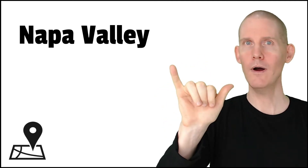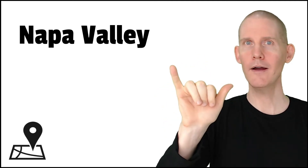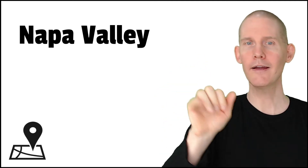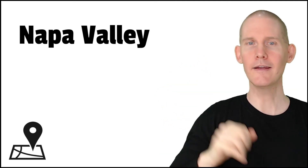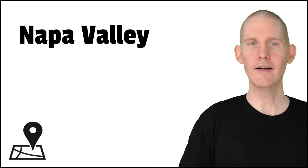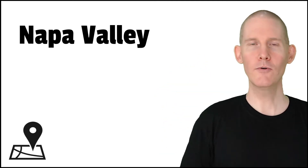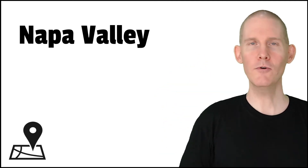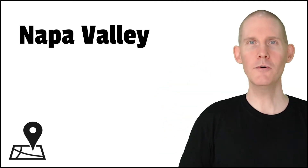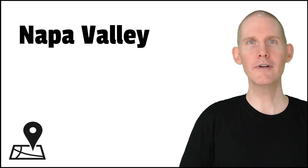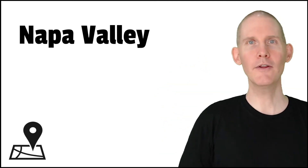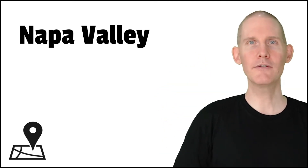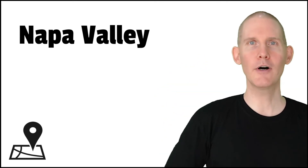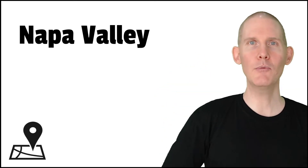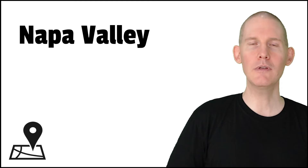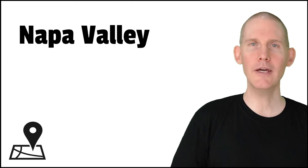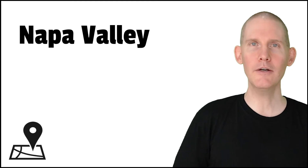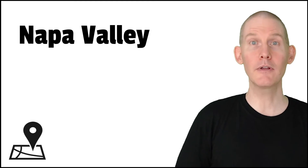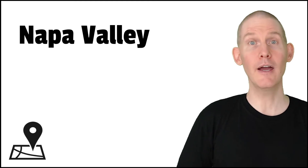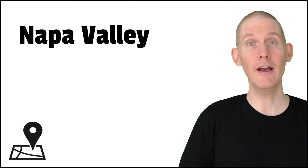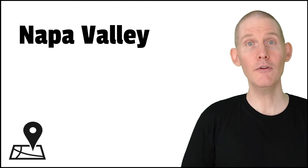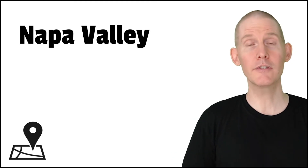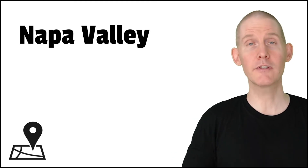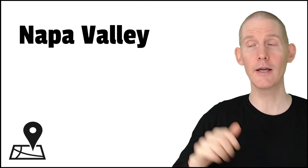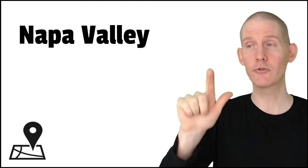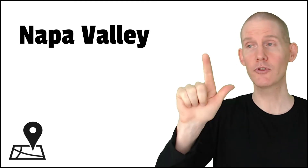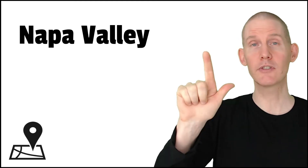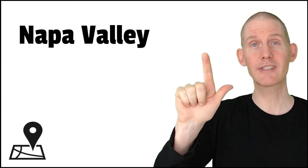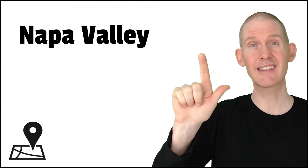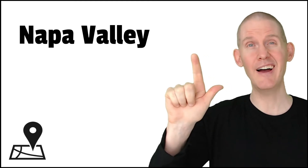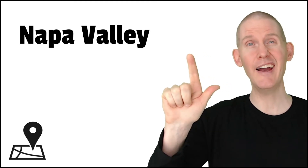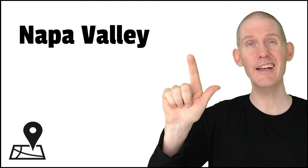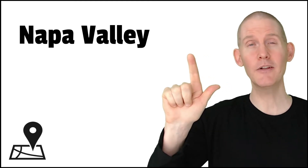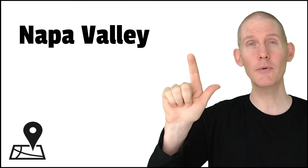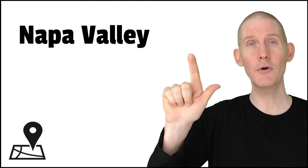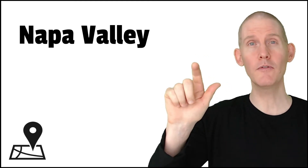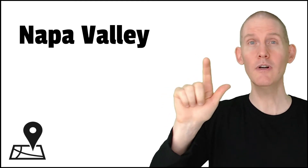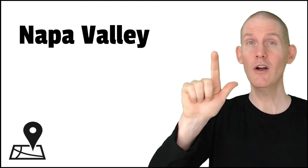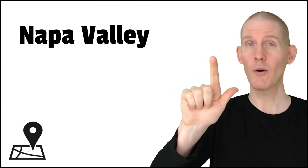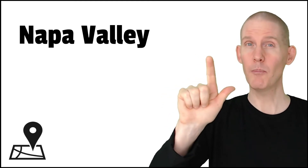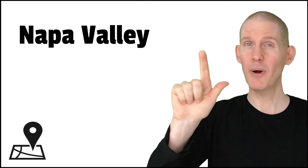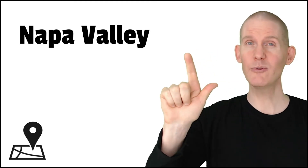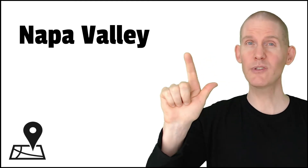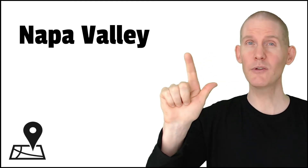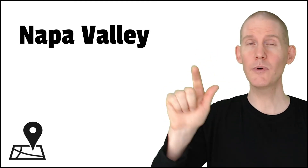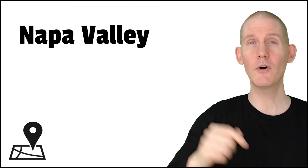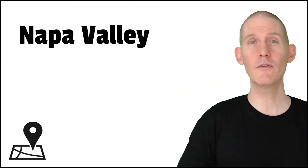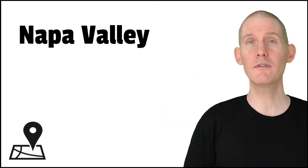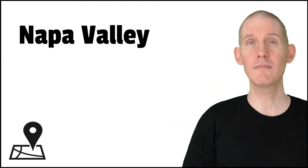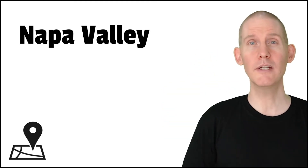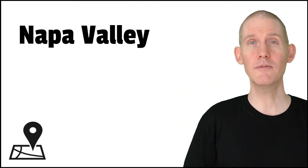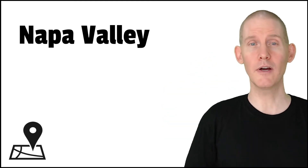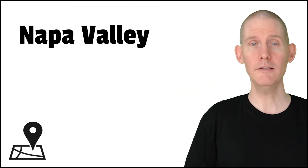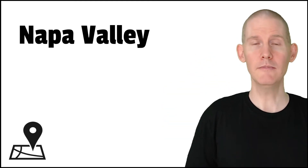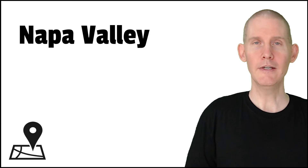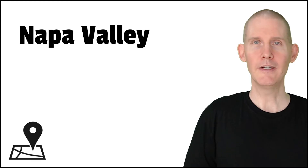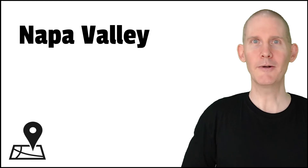V-A-L-L-E-Y. Ooh, another double letter, L this time. So just slide a little bit over or bounce a little bit over. That's fine. Here we